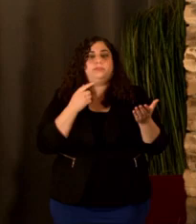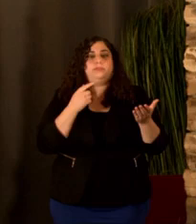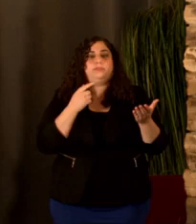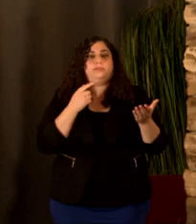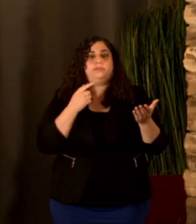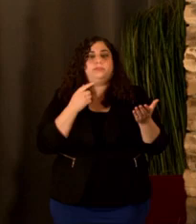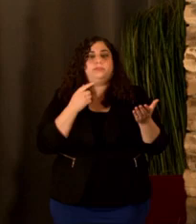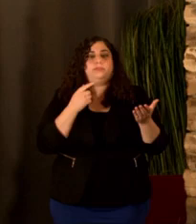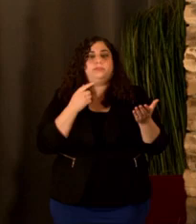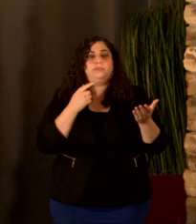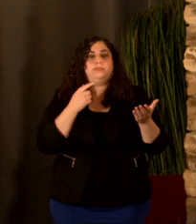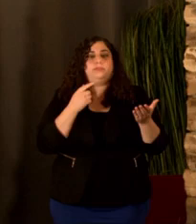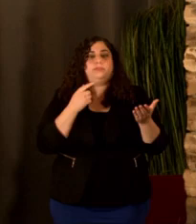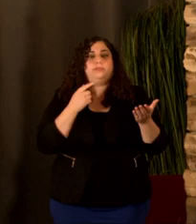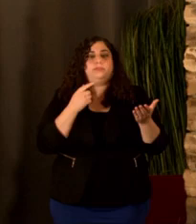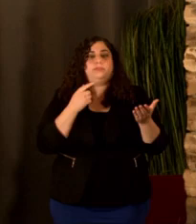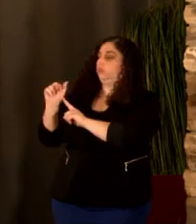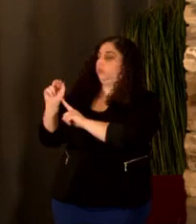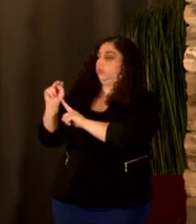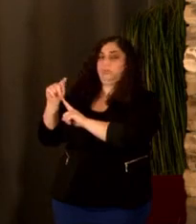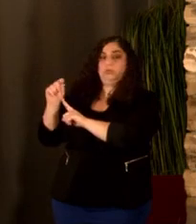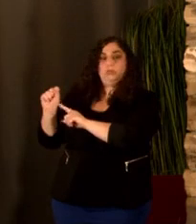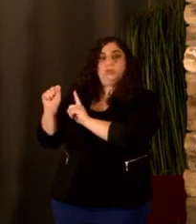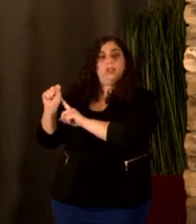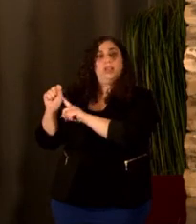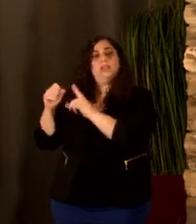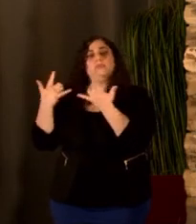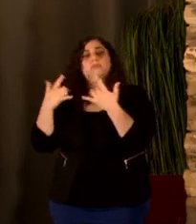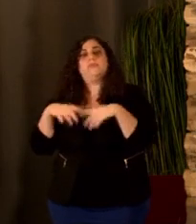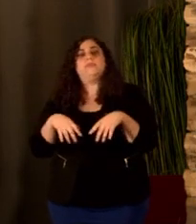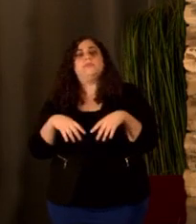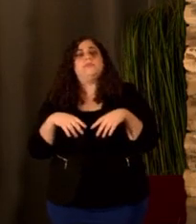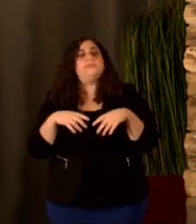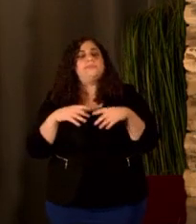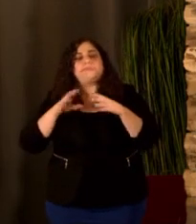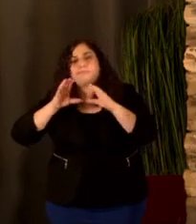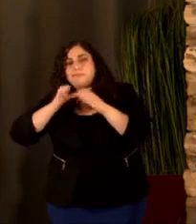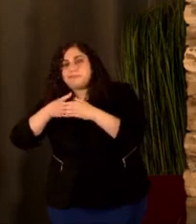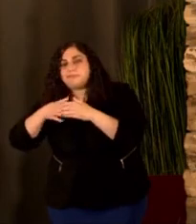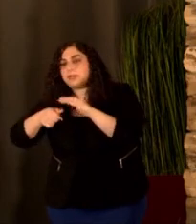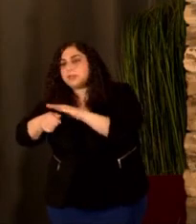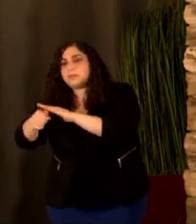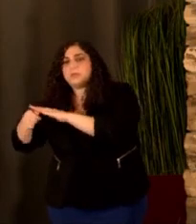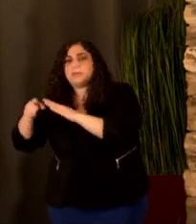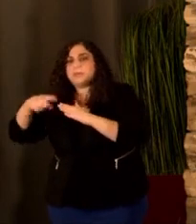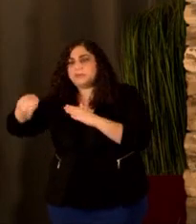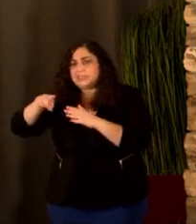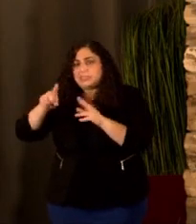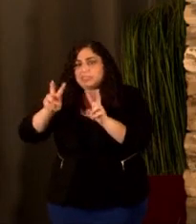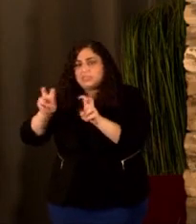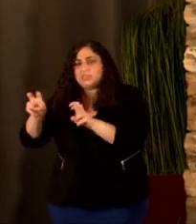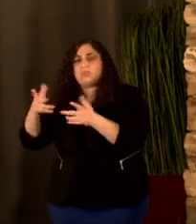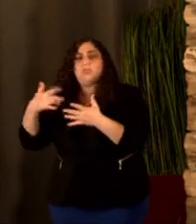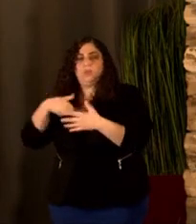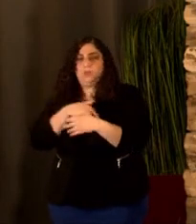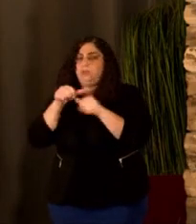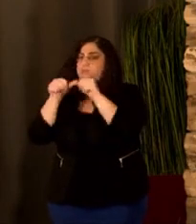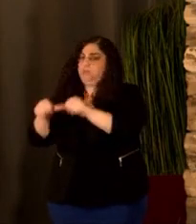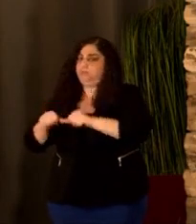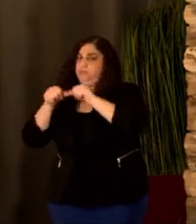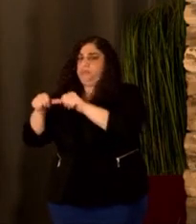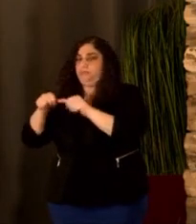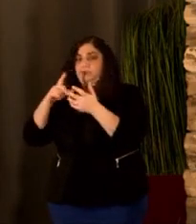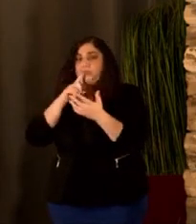encampment issues in a responsible and respectful way, and the chronic conditions that we see out in the streets